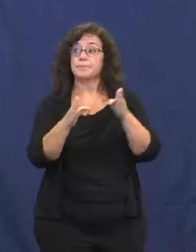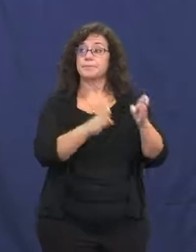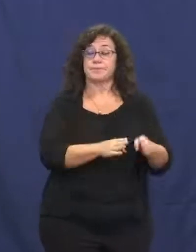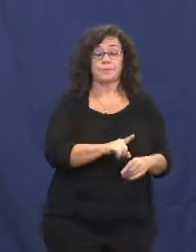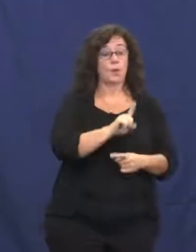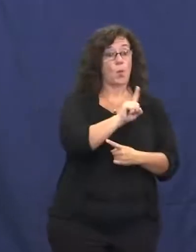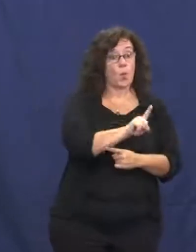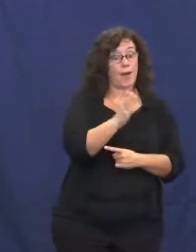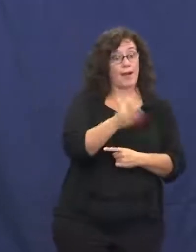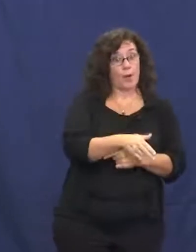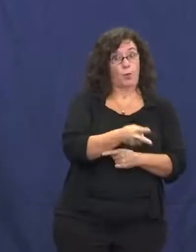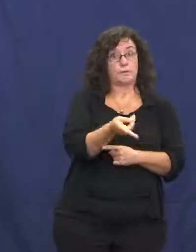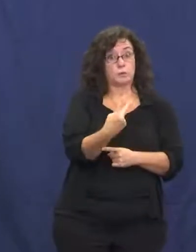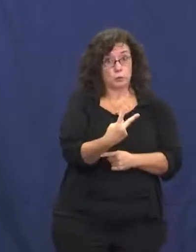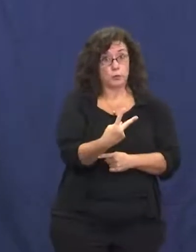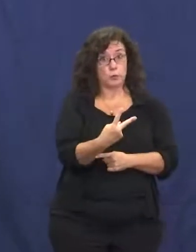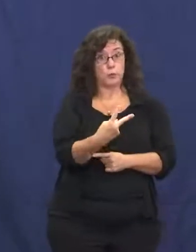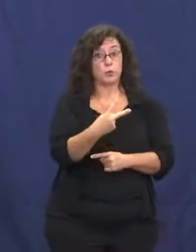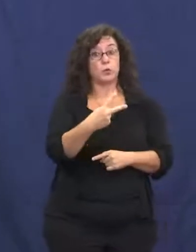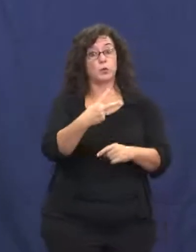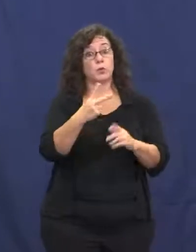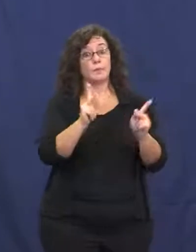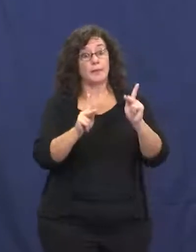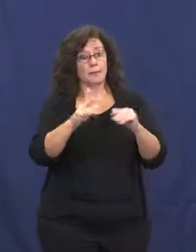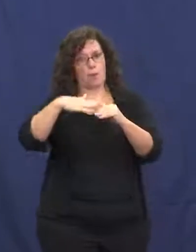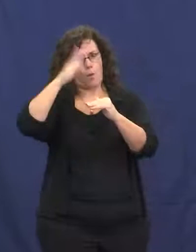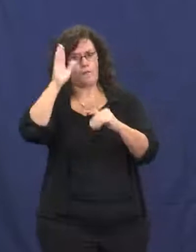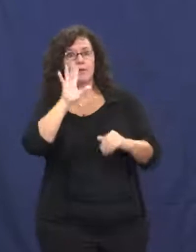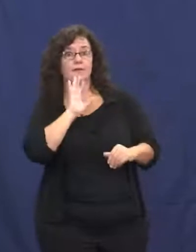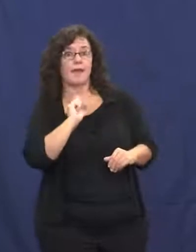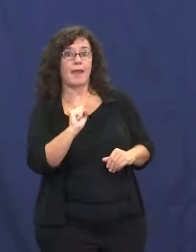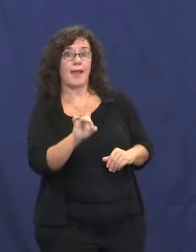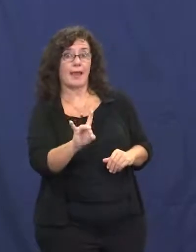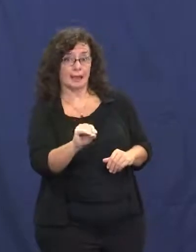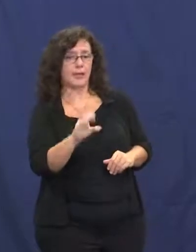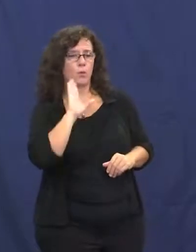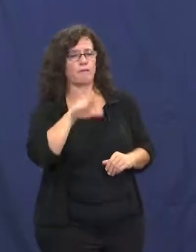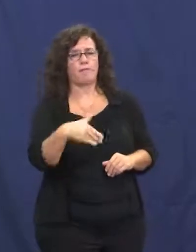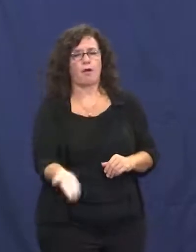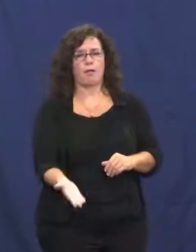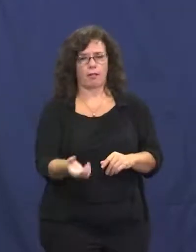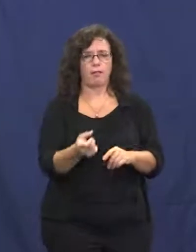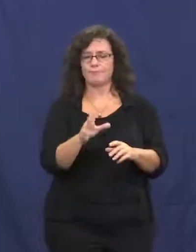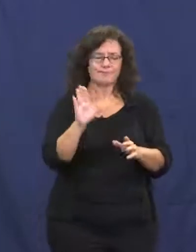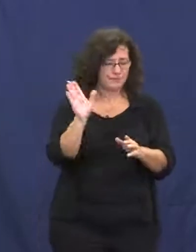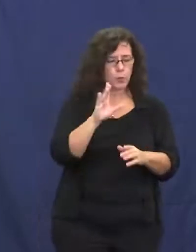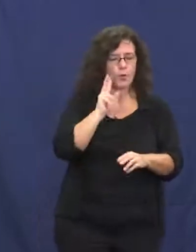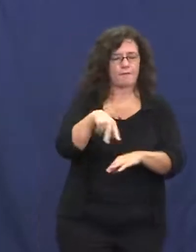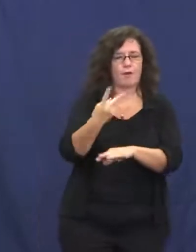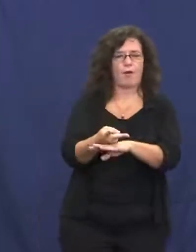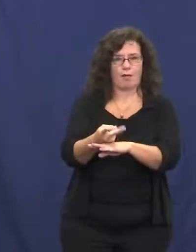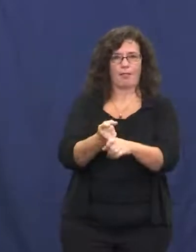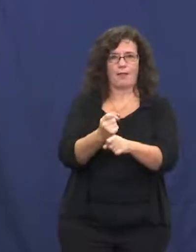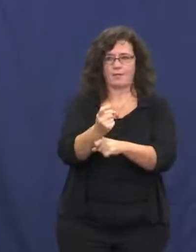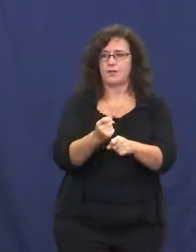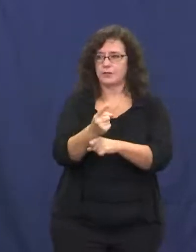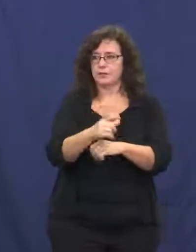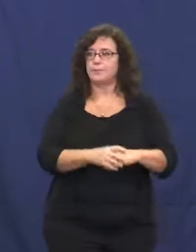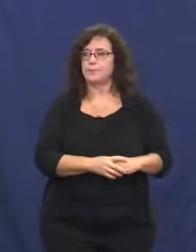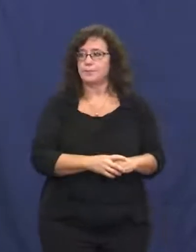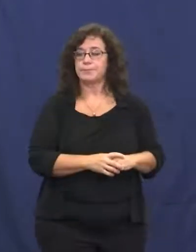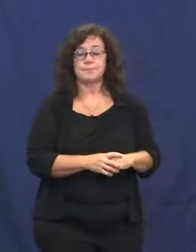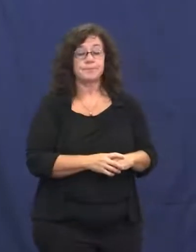each year. And the amount of money spent is astronomical. For example, back in 2015, $50 billion was spent